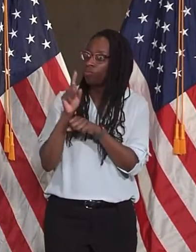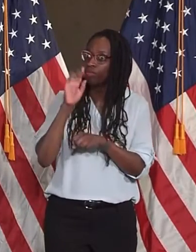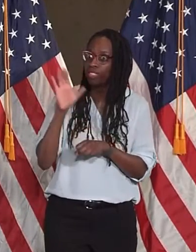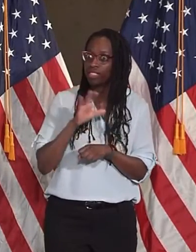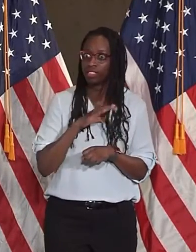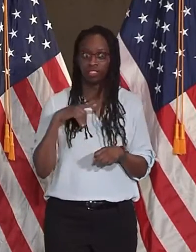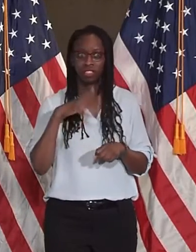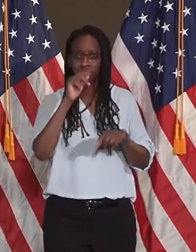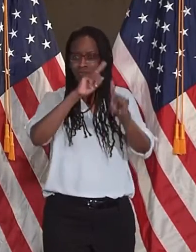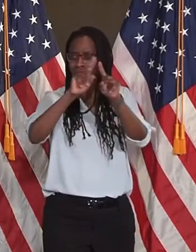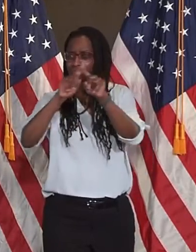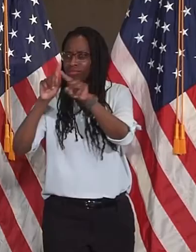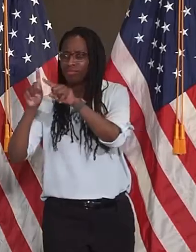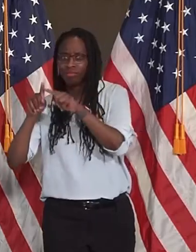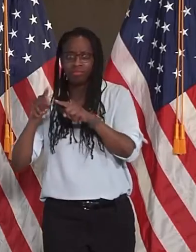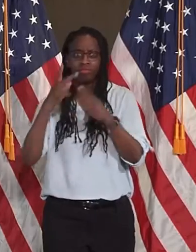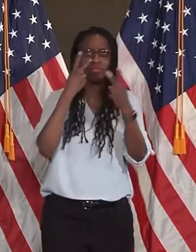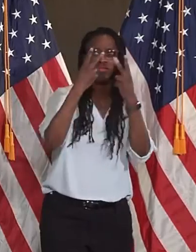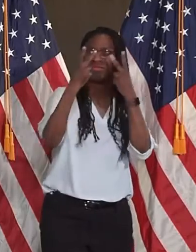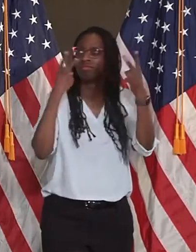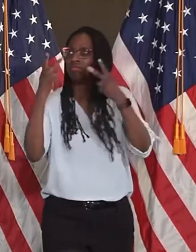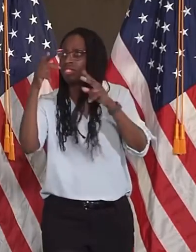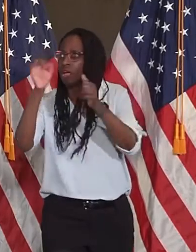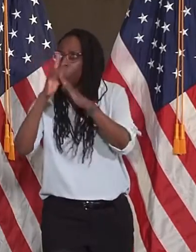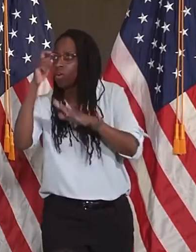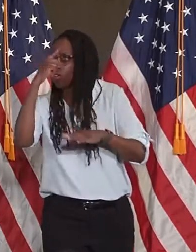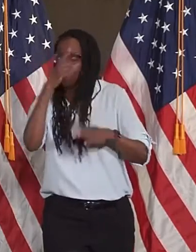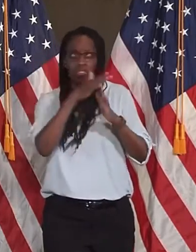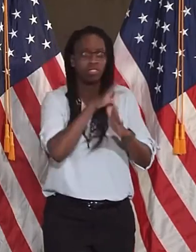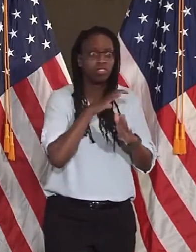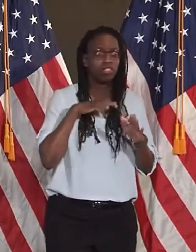55th mayor of Boston.